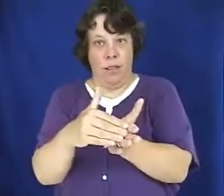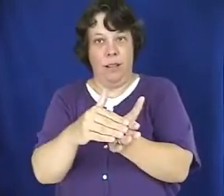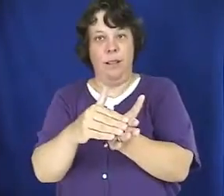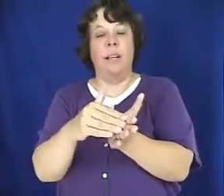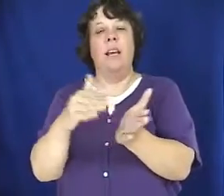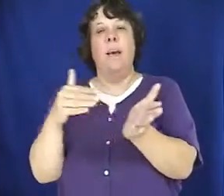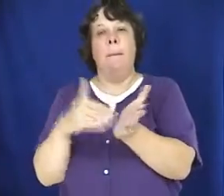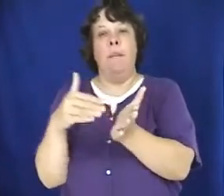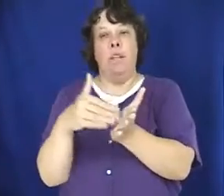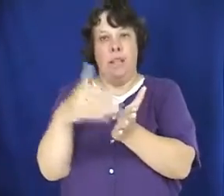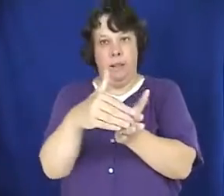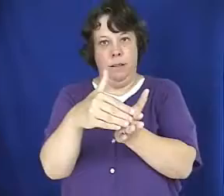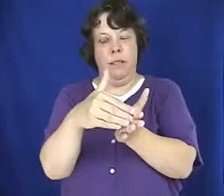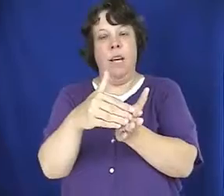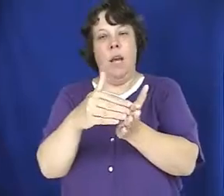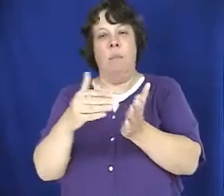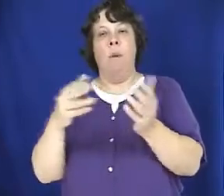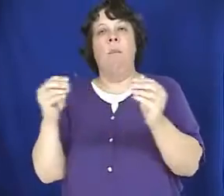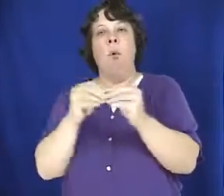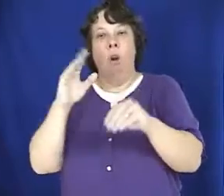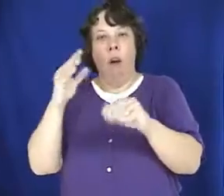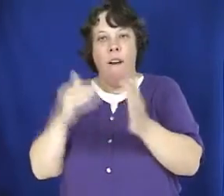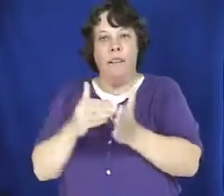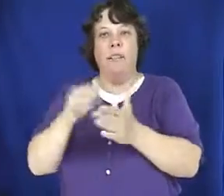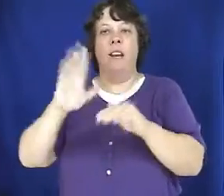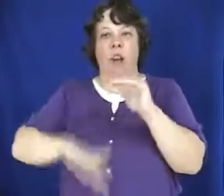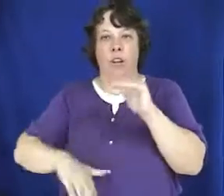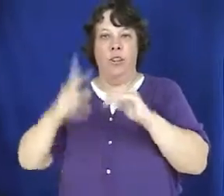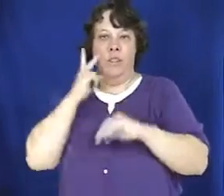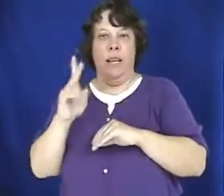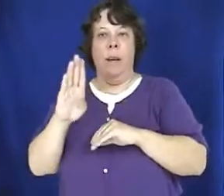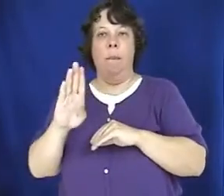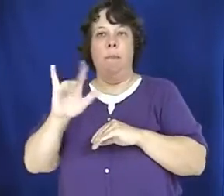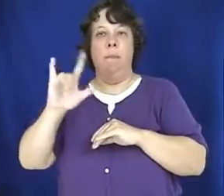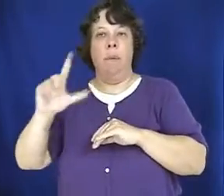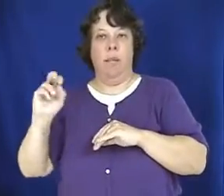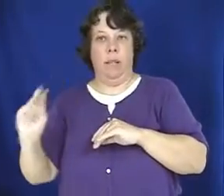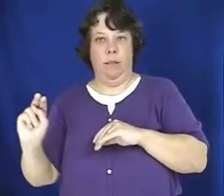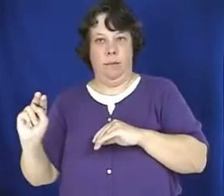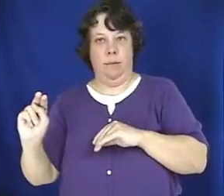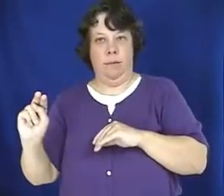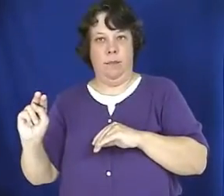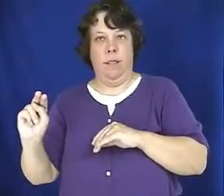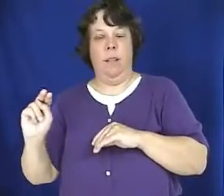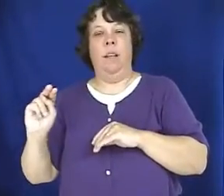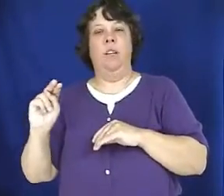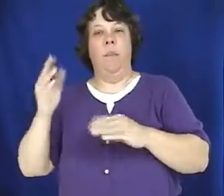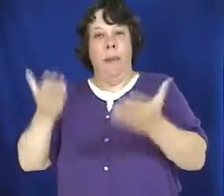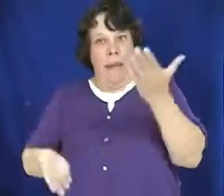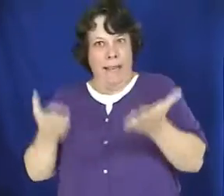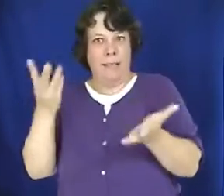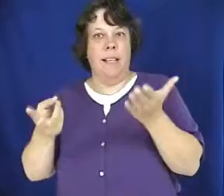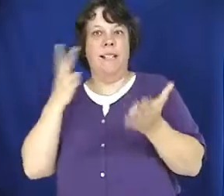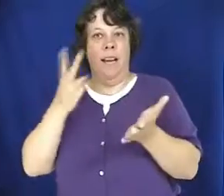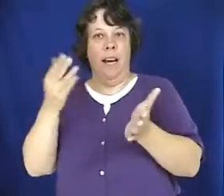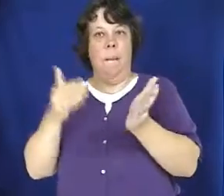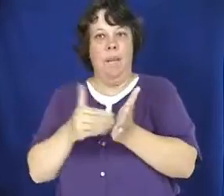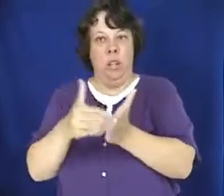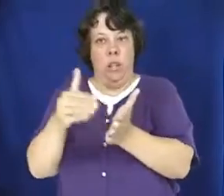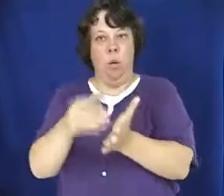thousand, billion, but more often than not, you'll see billion. You may see it signed billion,